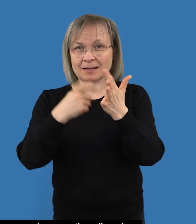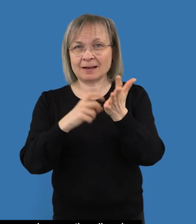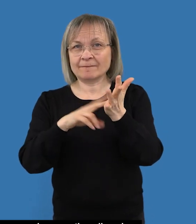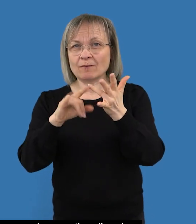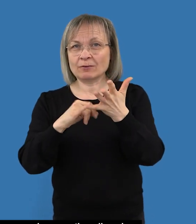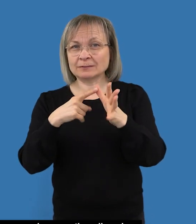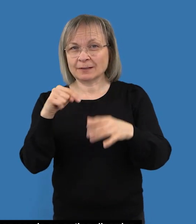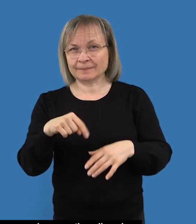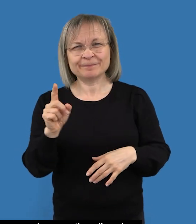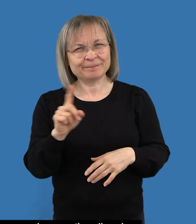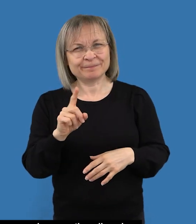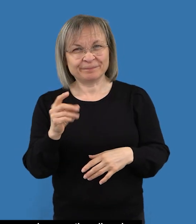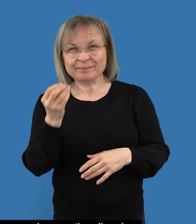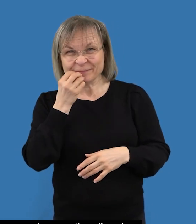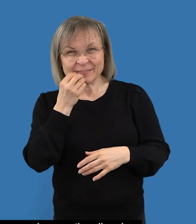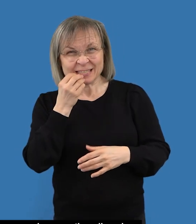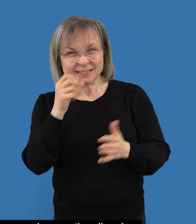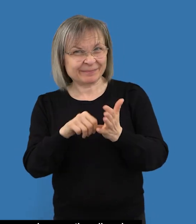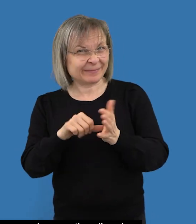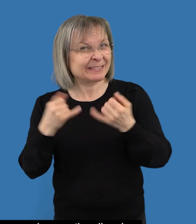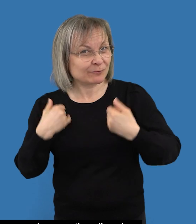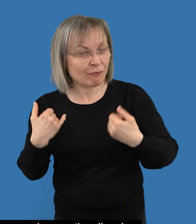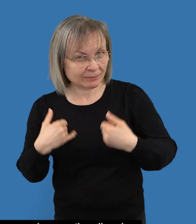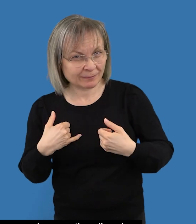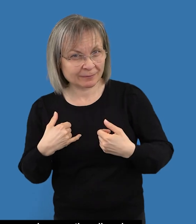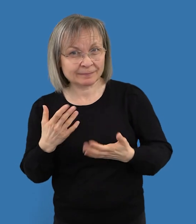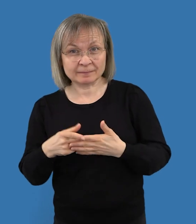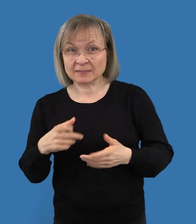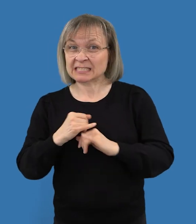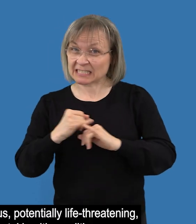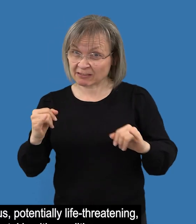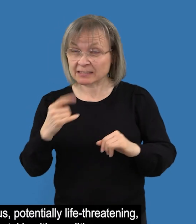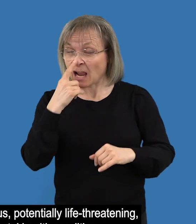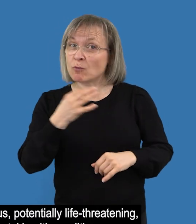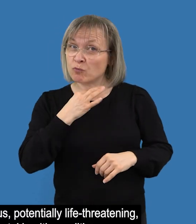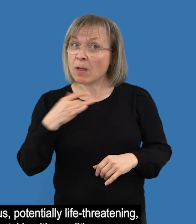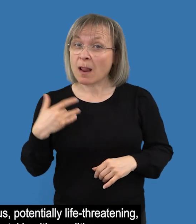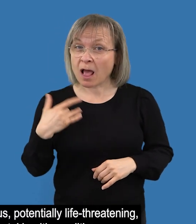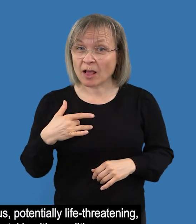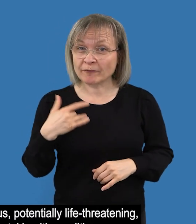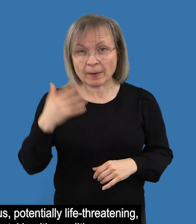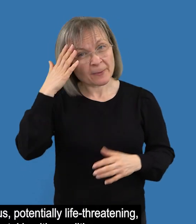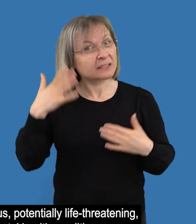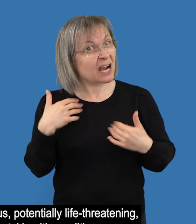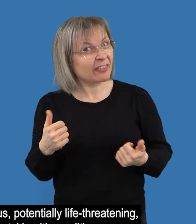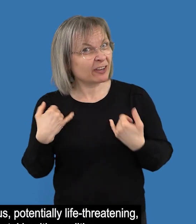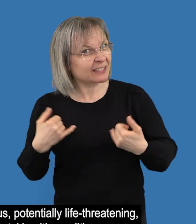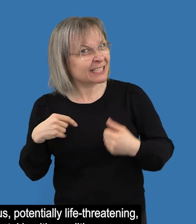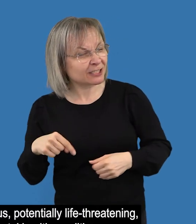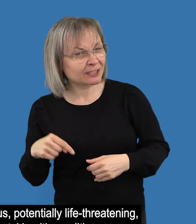Anorexia nervosa is an eating disorder. It's a serious, potentially life-threatening,